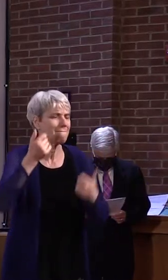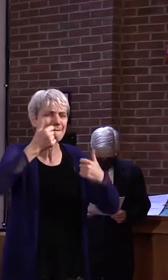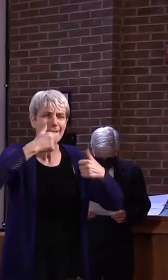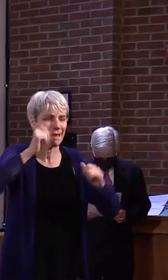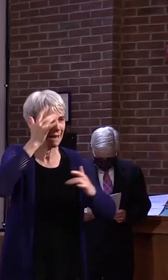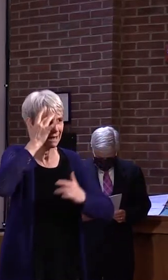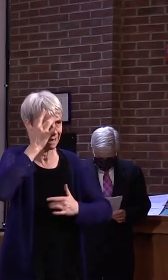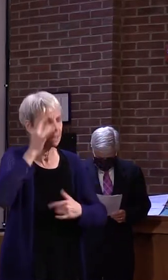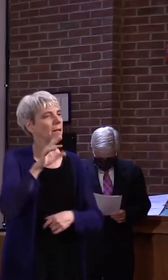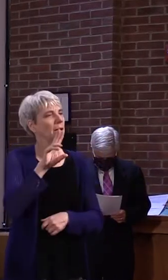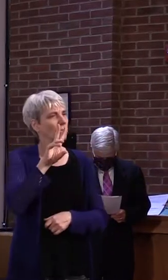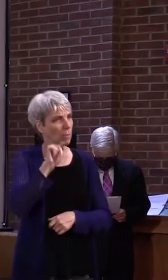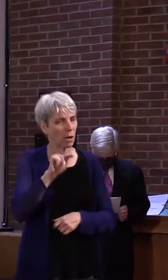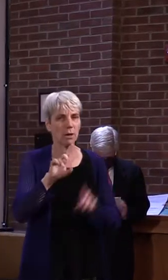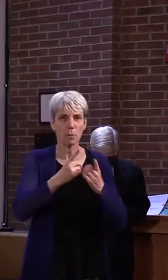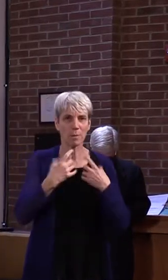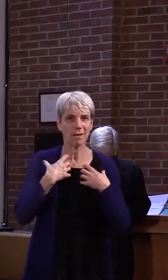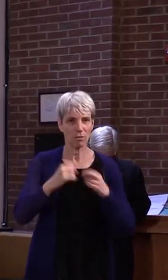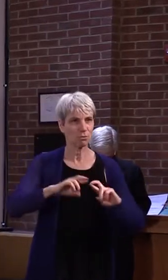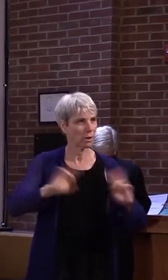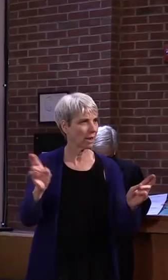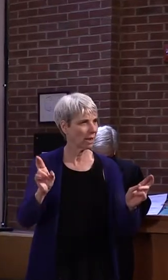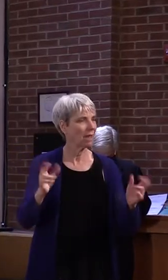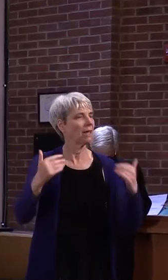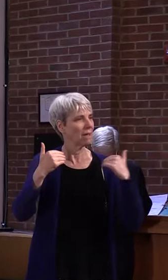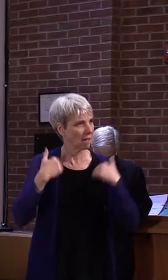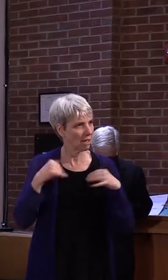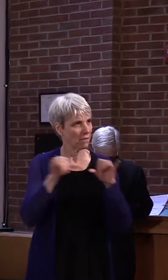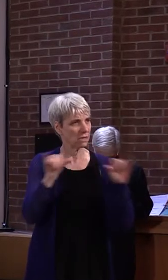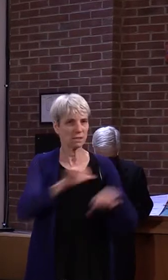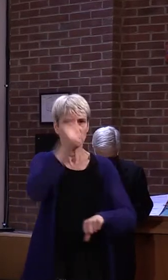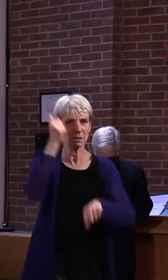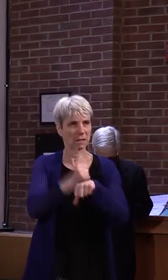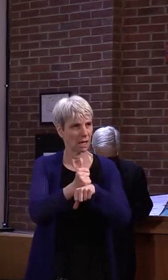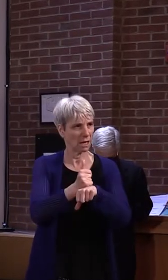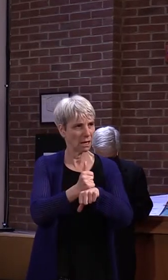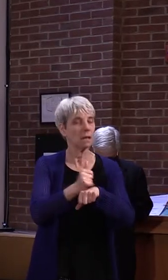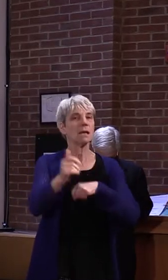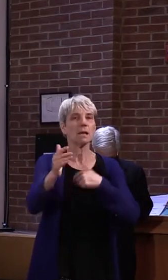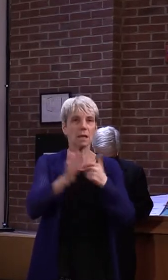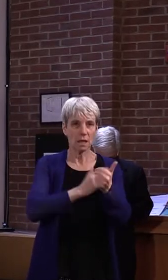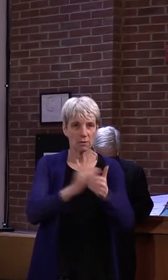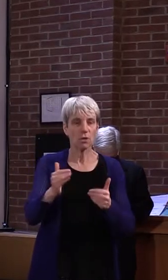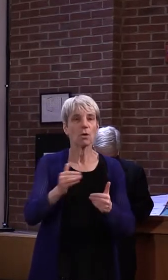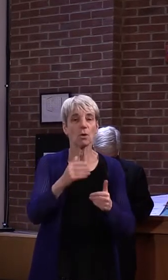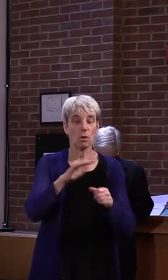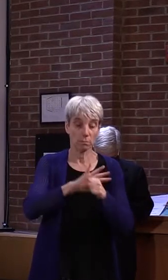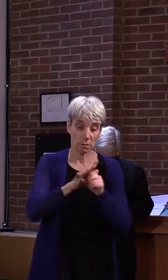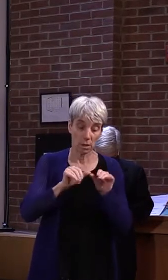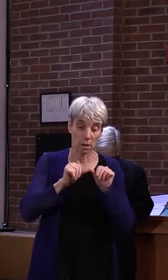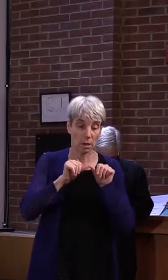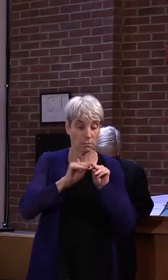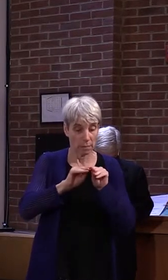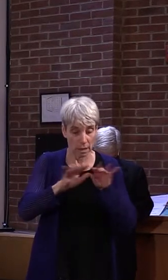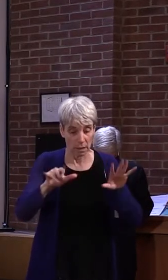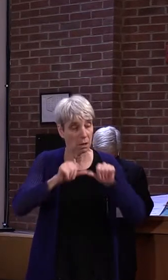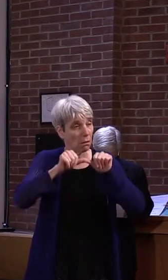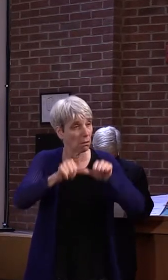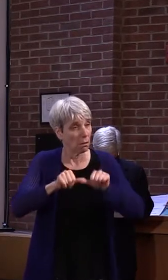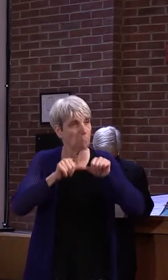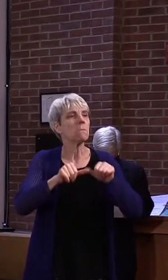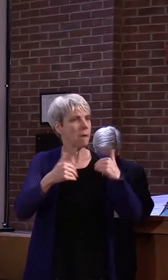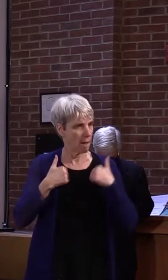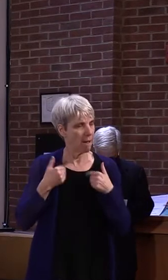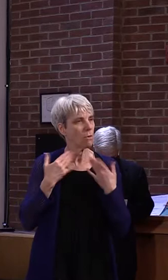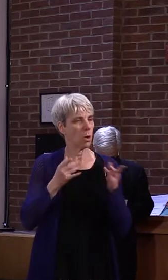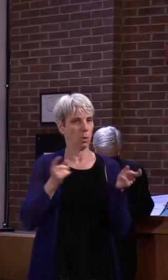in place to address public health situations, even ones that take a long time, like pandemics. And like